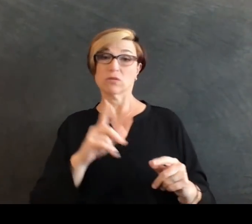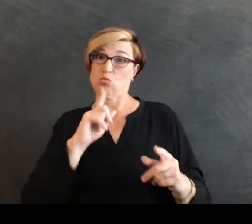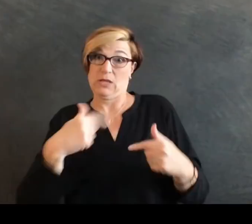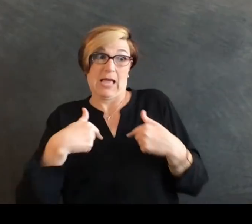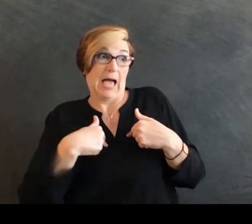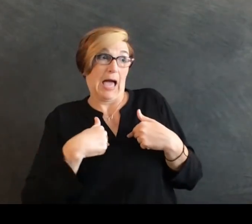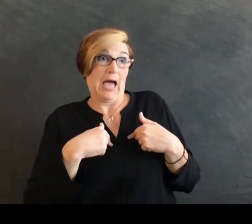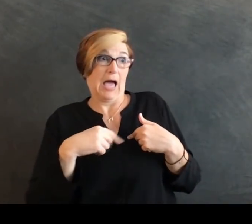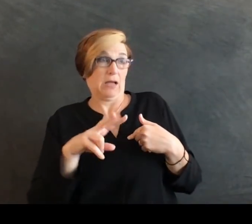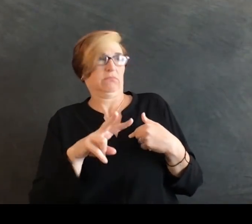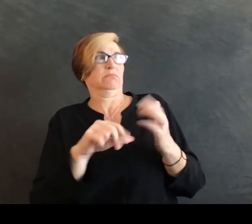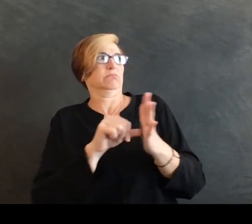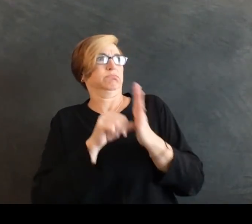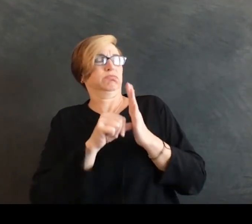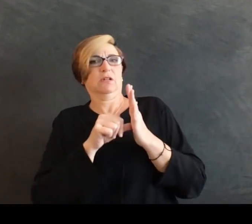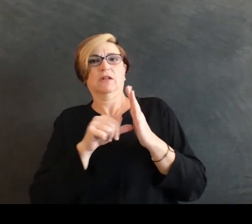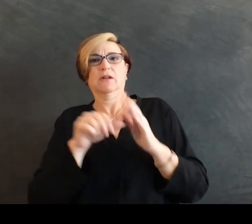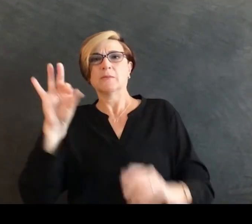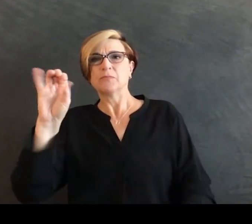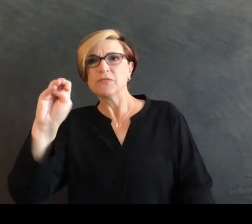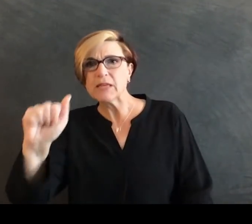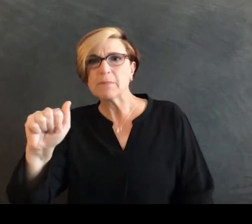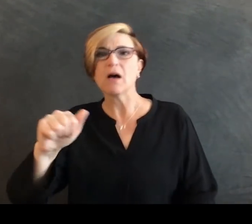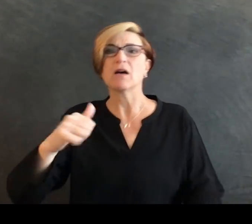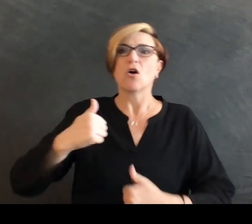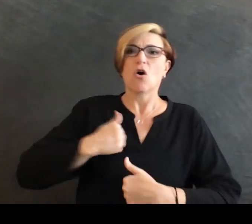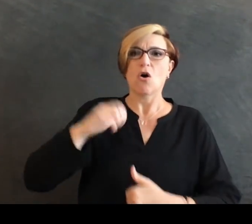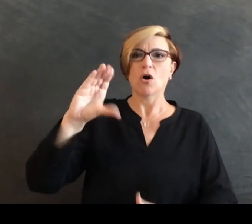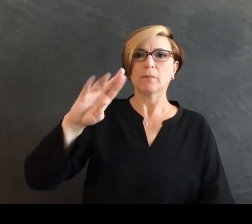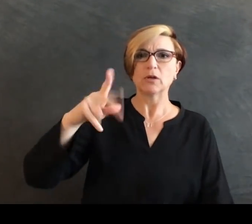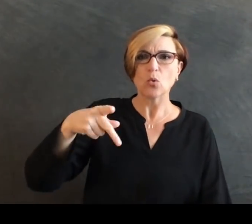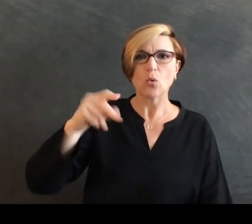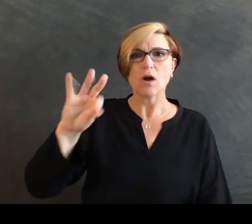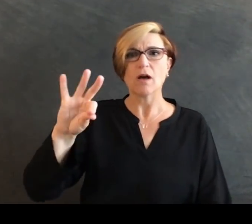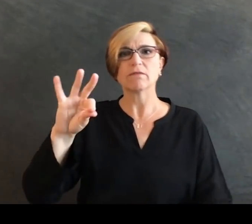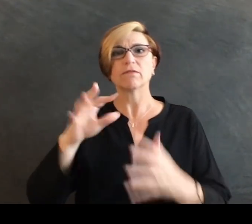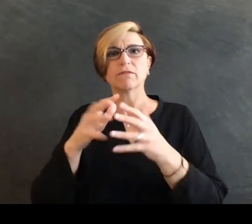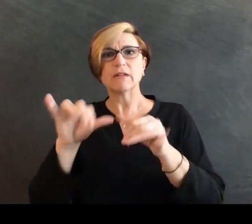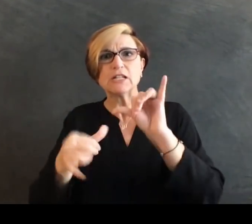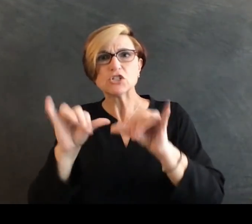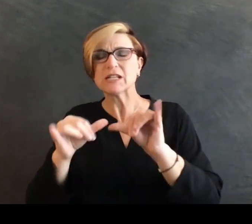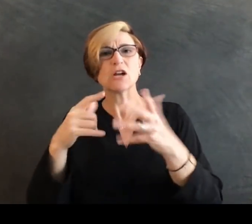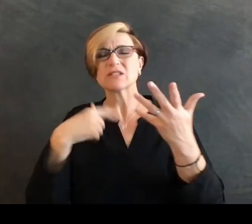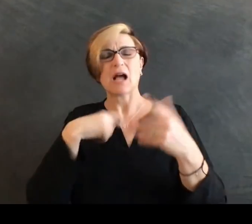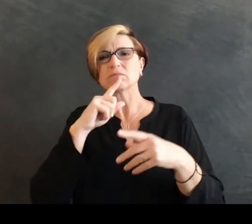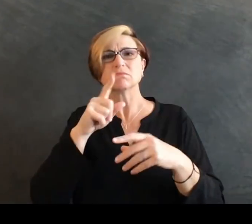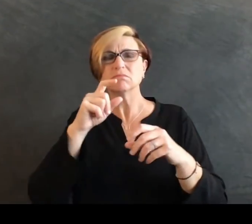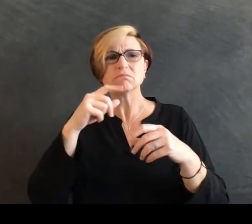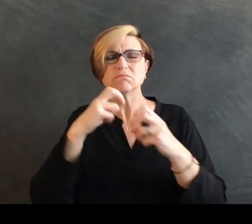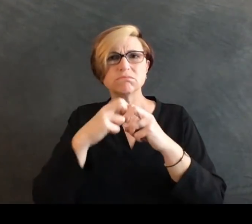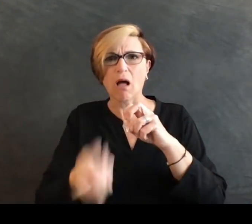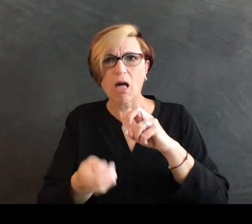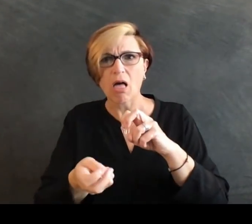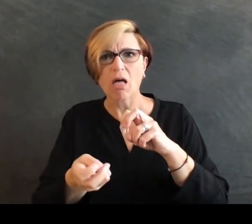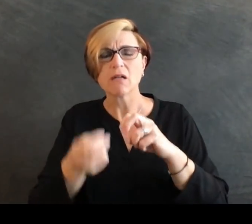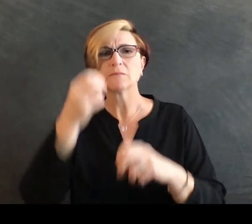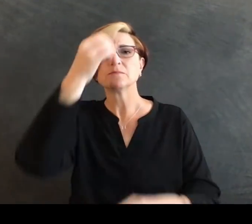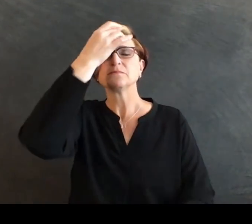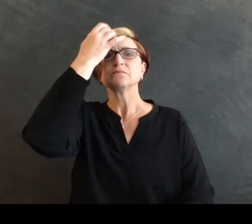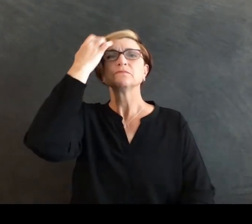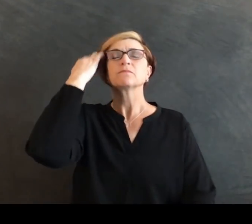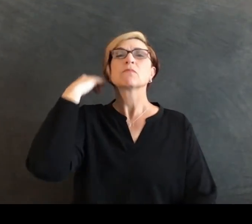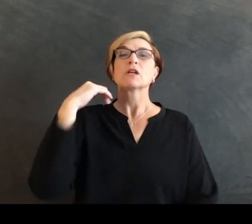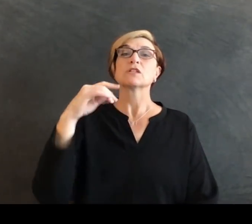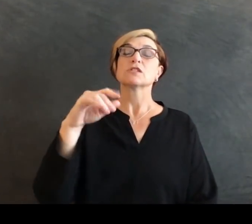of Engineers, because what they've done, I've never seen anybody do anything like it. In addition to the 8,100